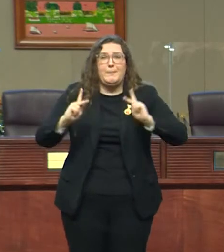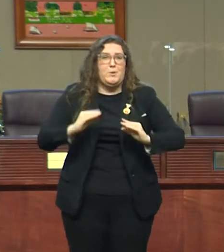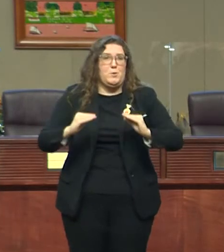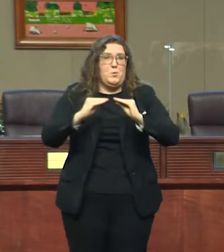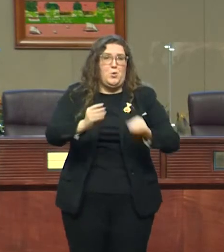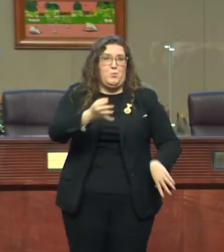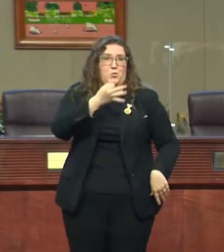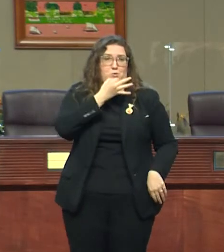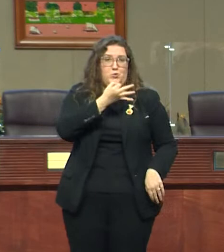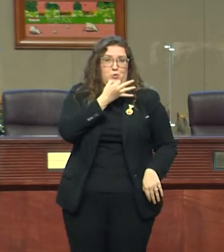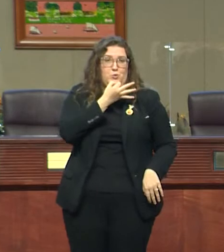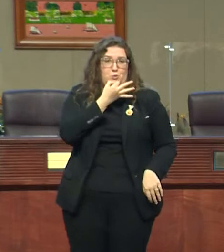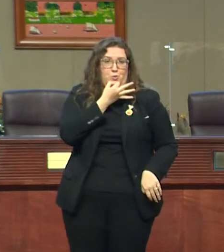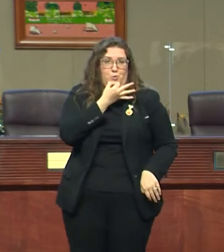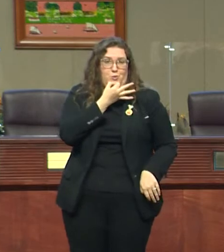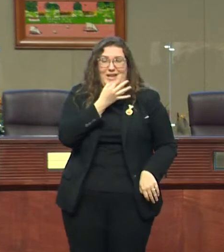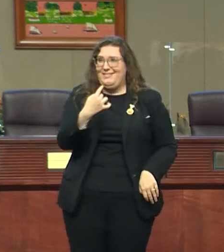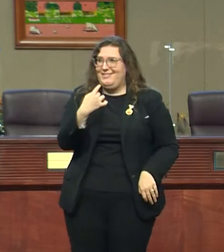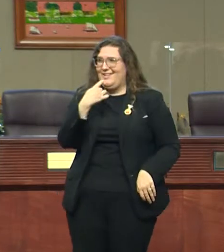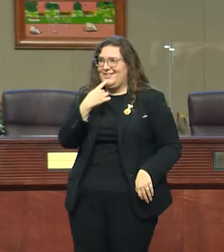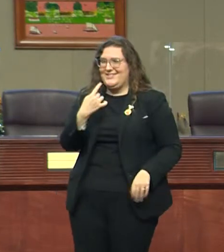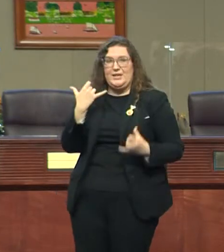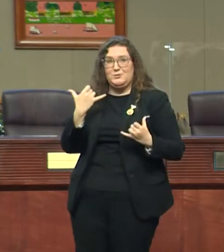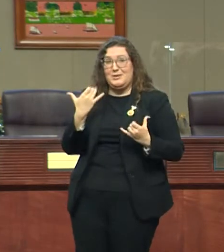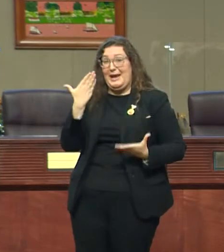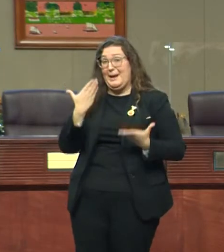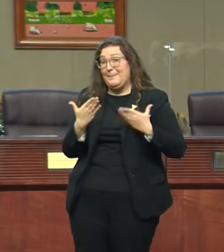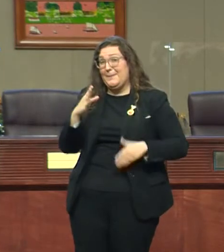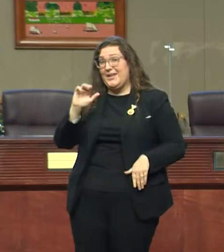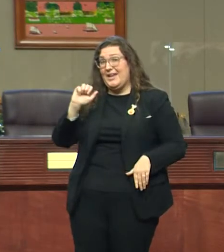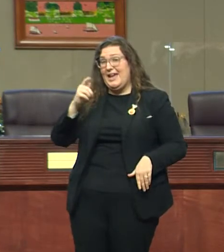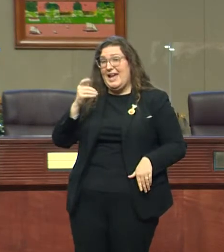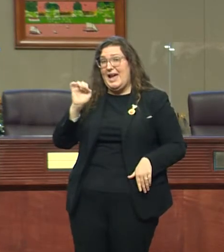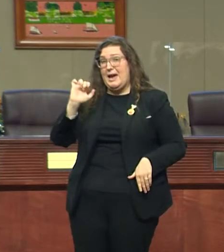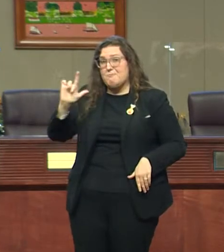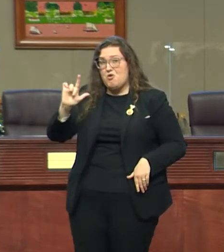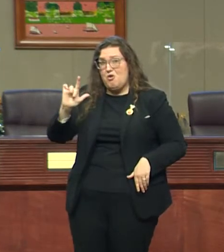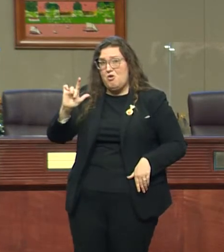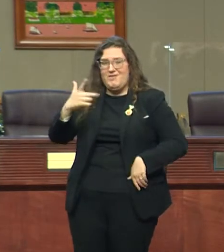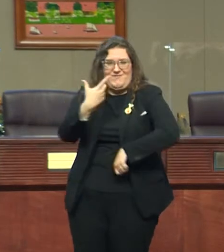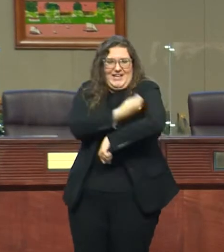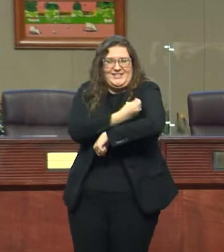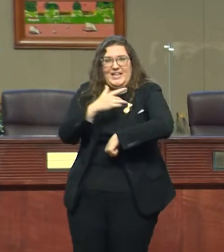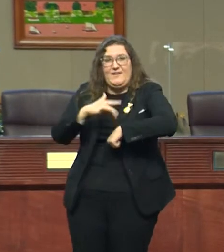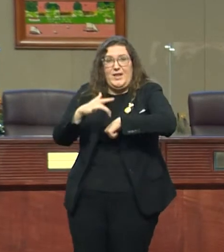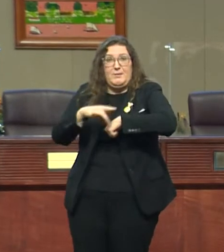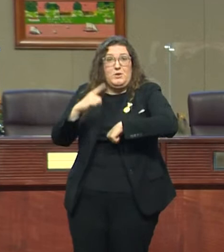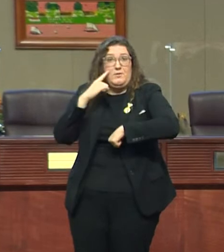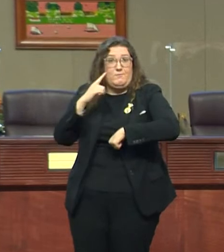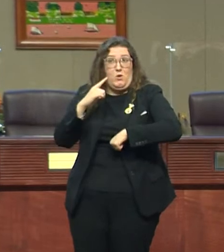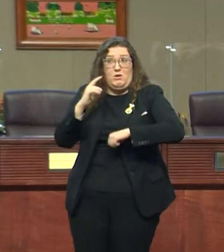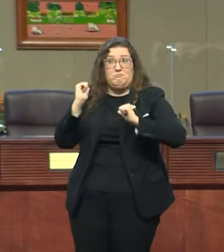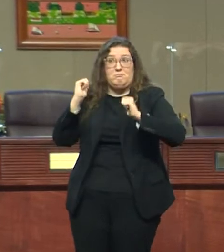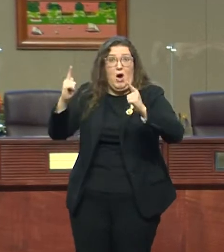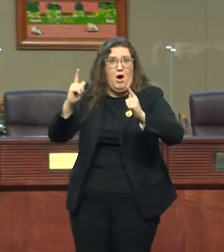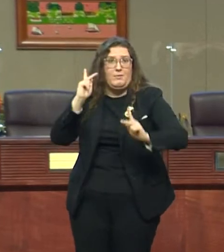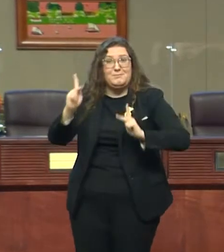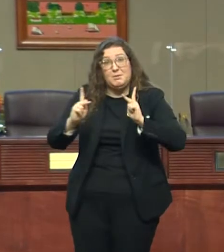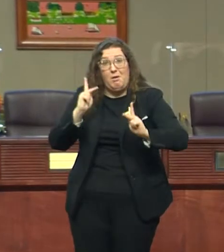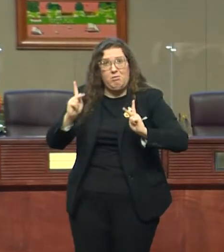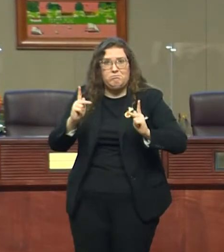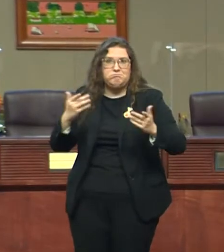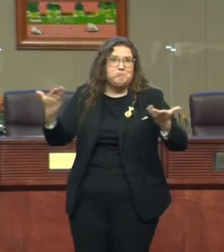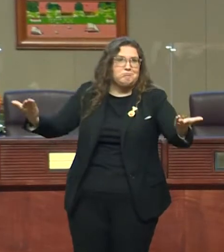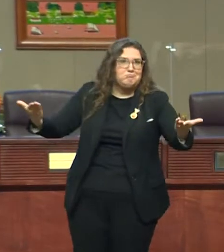expected. They say today in the news, maybe in April, will be available for most residents. So we